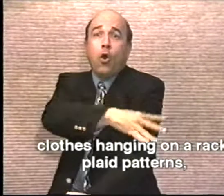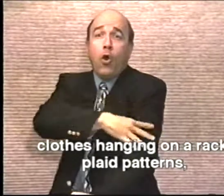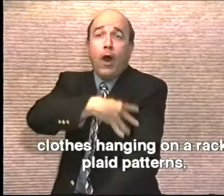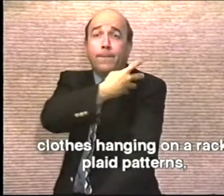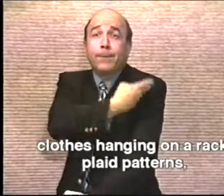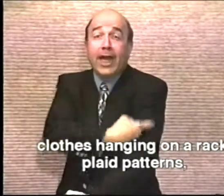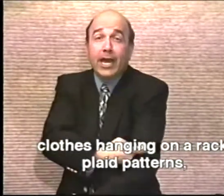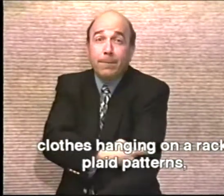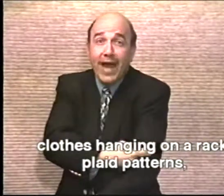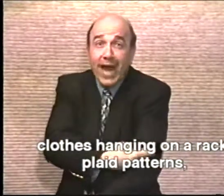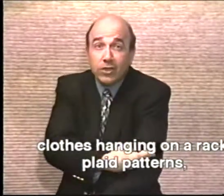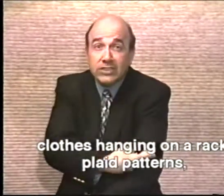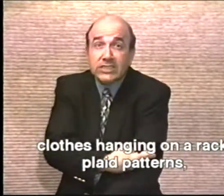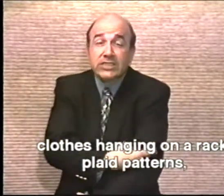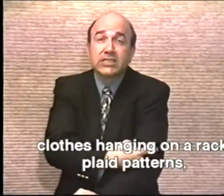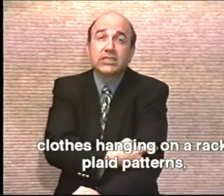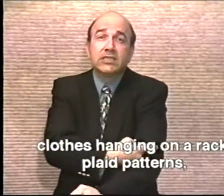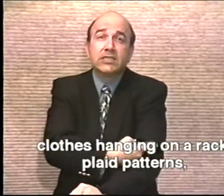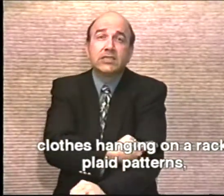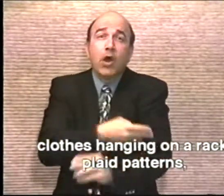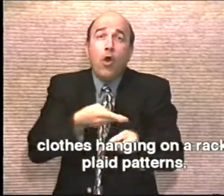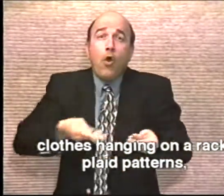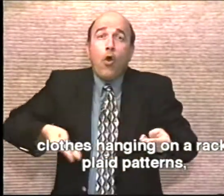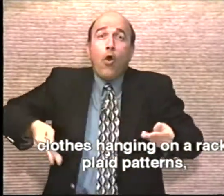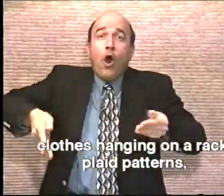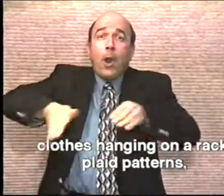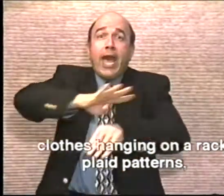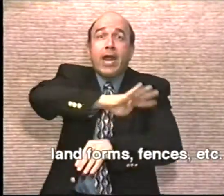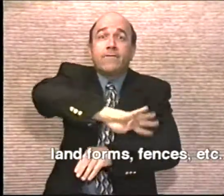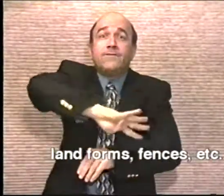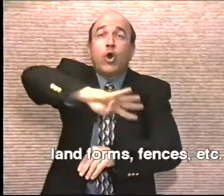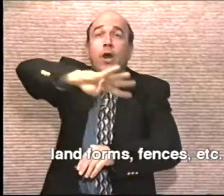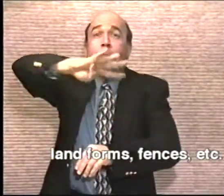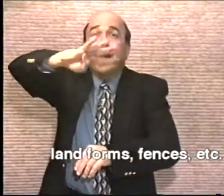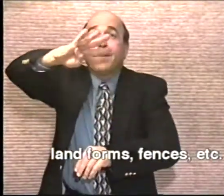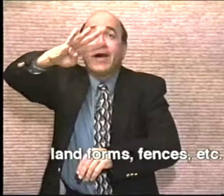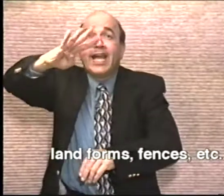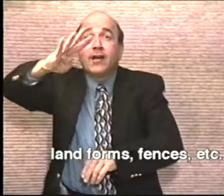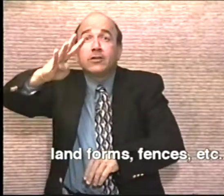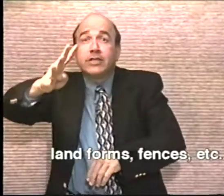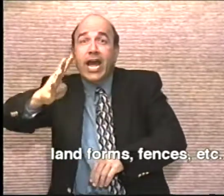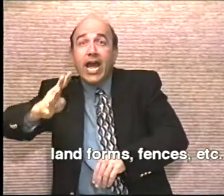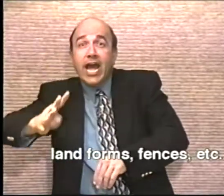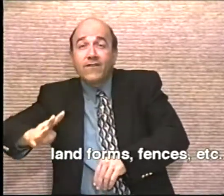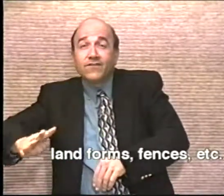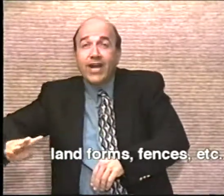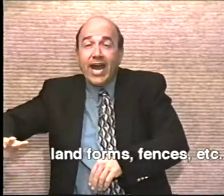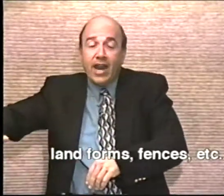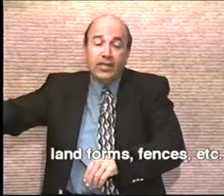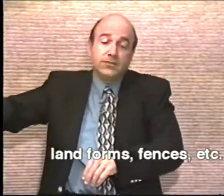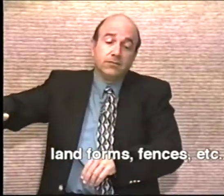or a plate pattern or a landform like hills and valleys,